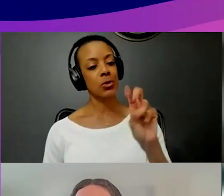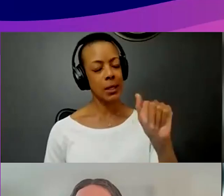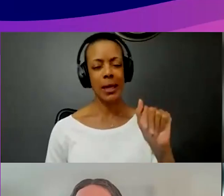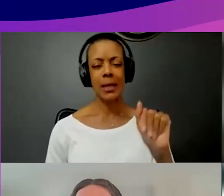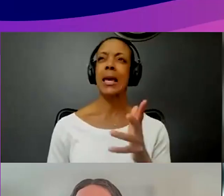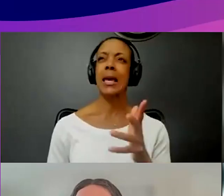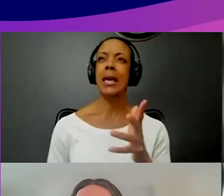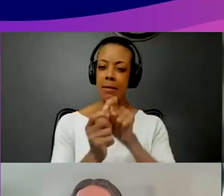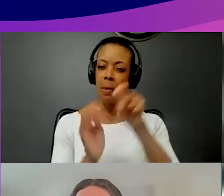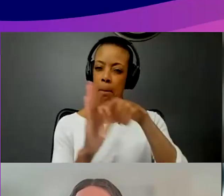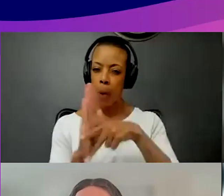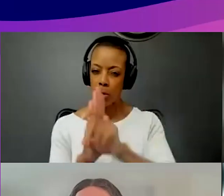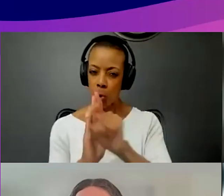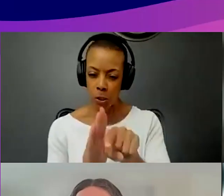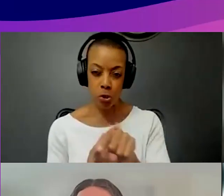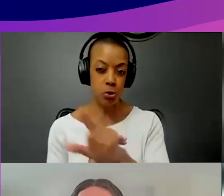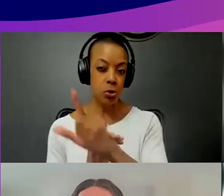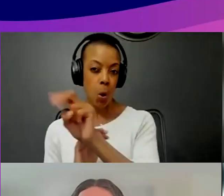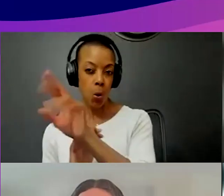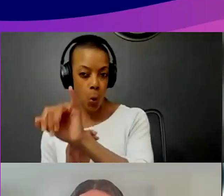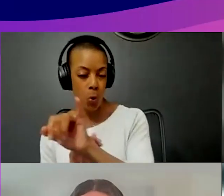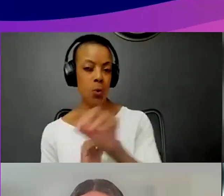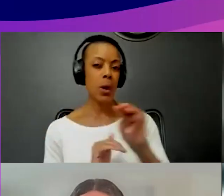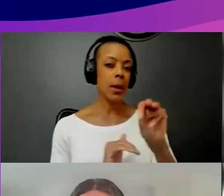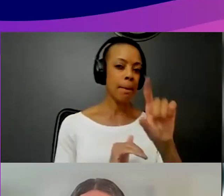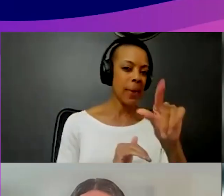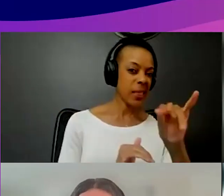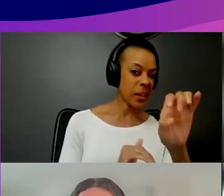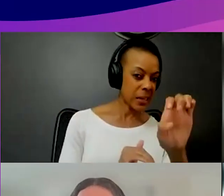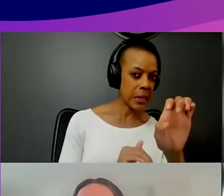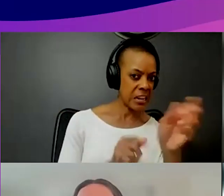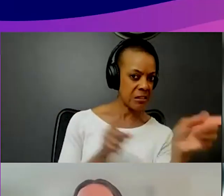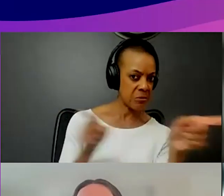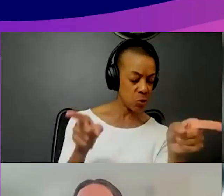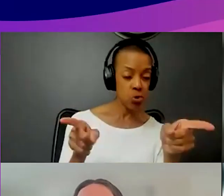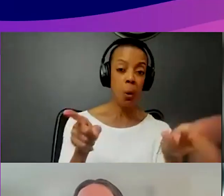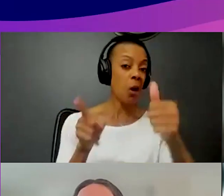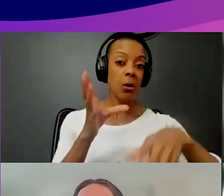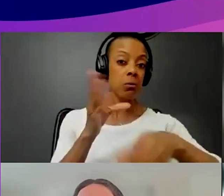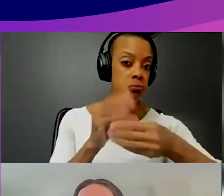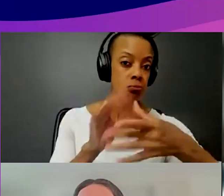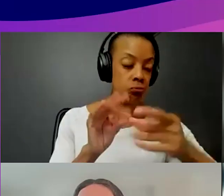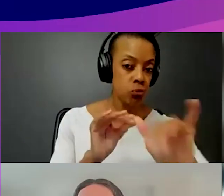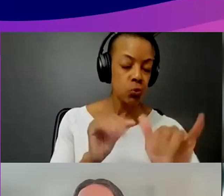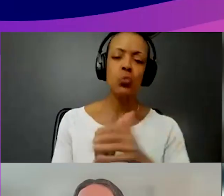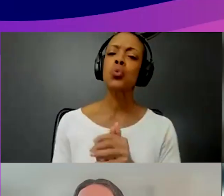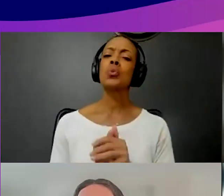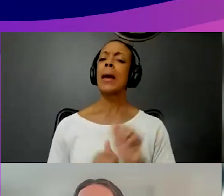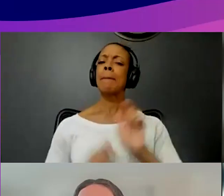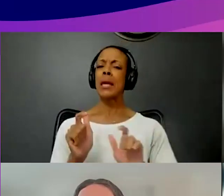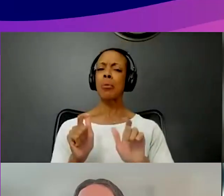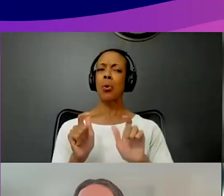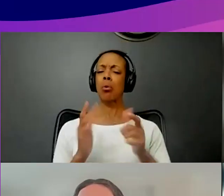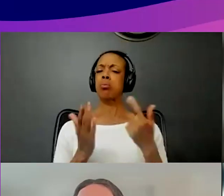question, and Lori and Melanie, I'll throw it to you, but others can answer it as well. And people are bringing up this challenge, I